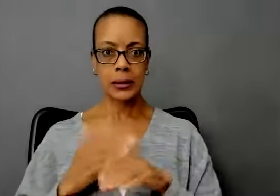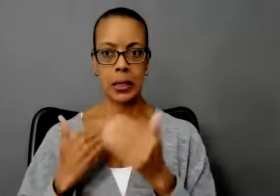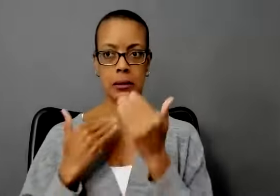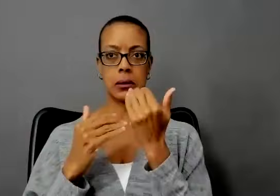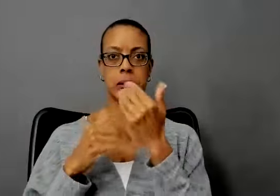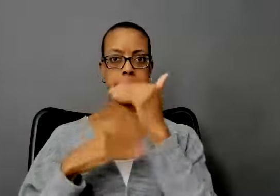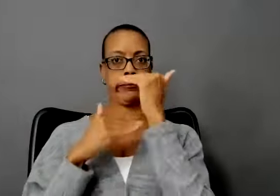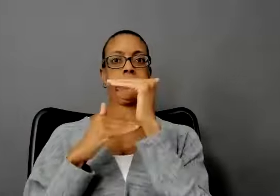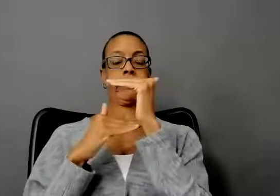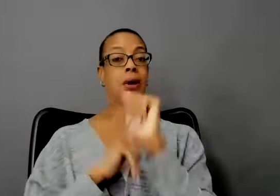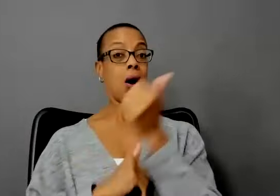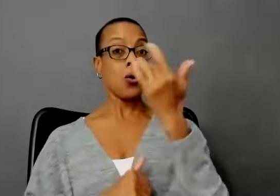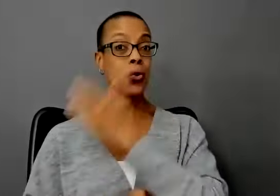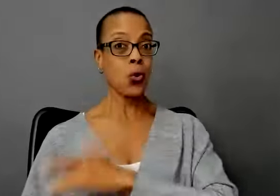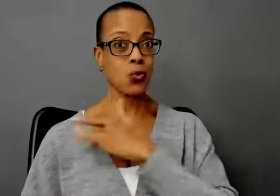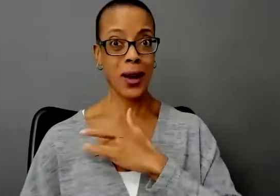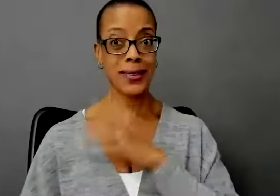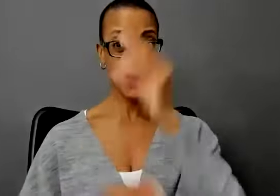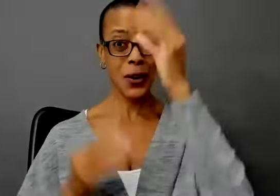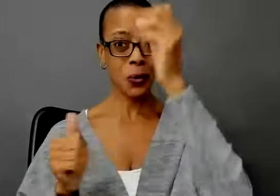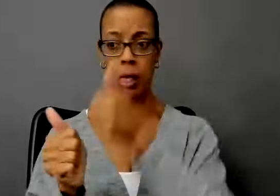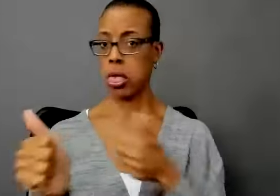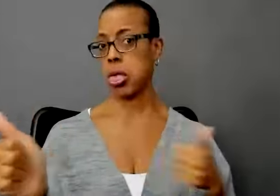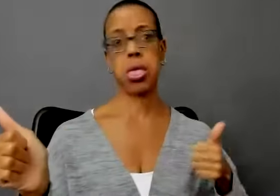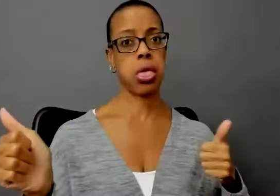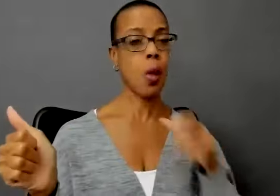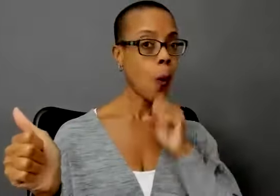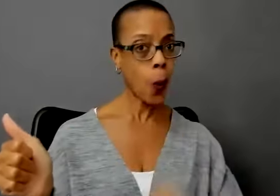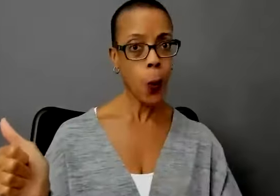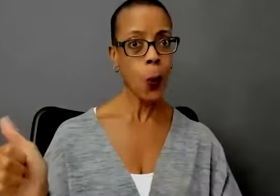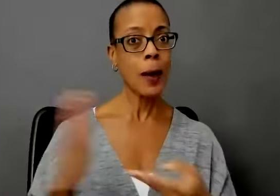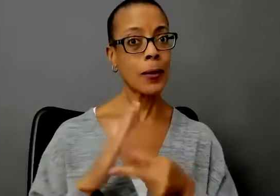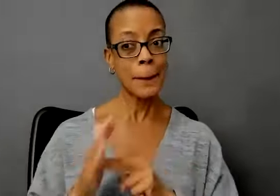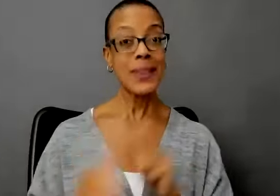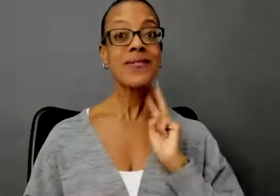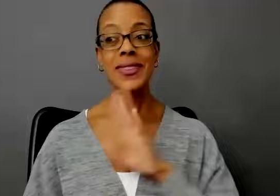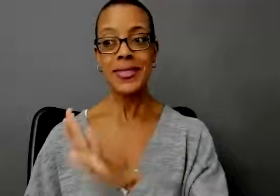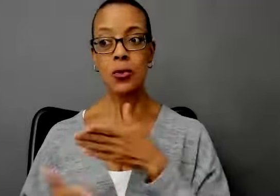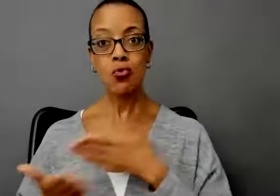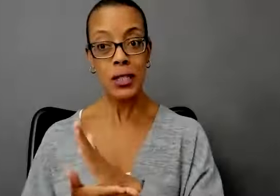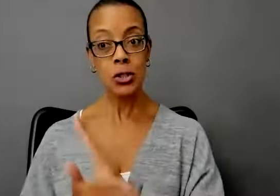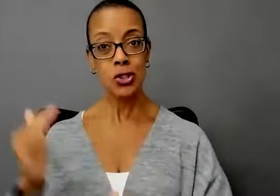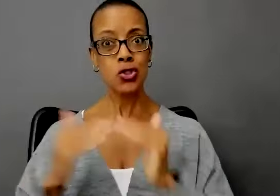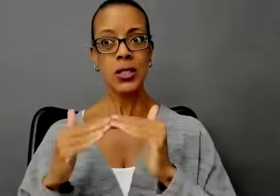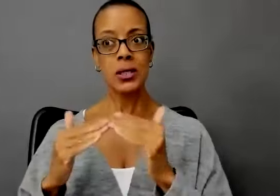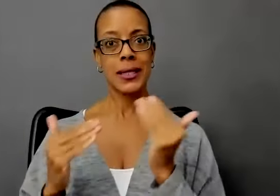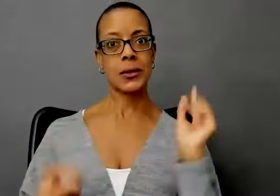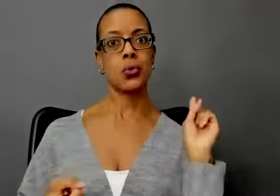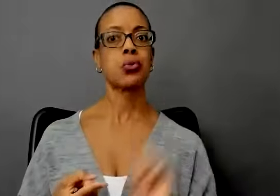provinces are lacking updated information, which hinders victims' access to justice. So collaborating with justice departments